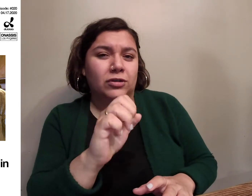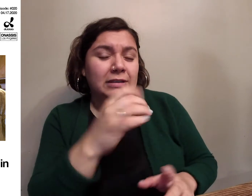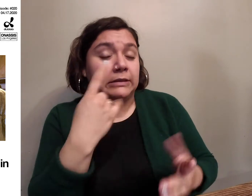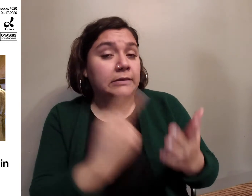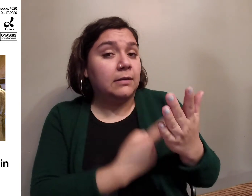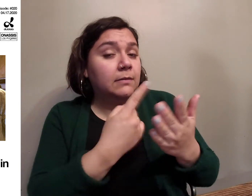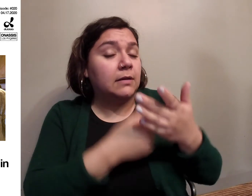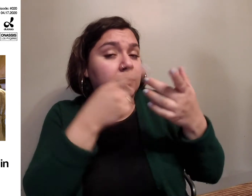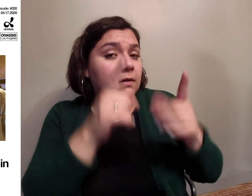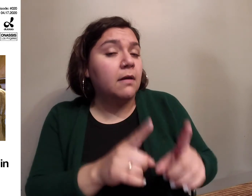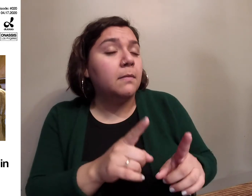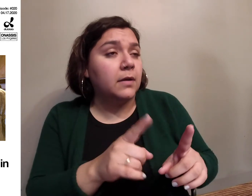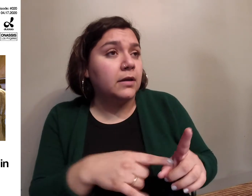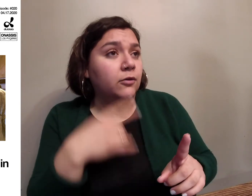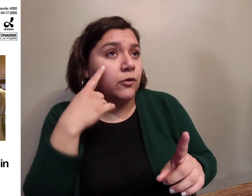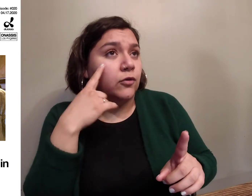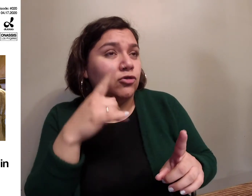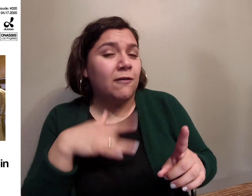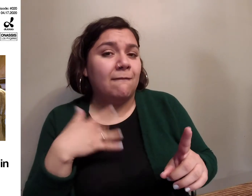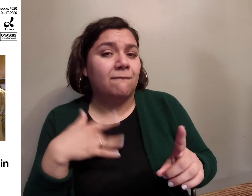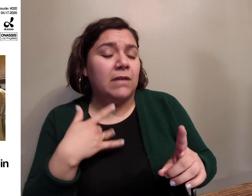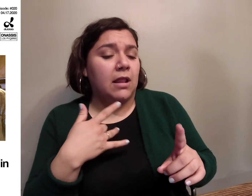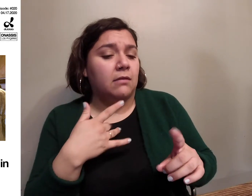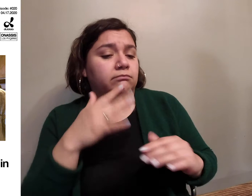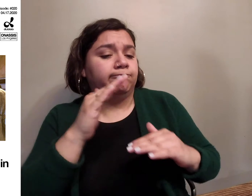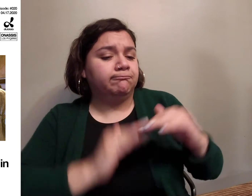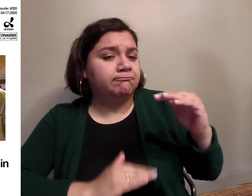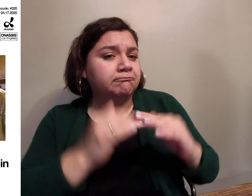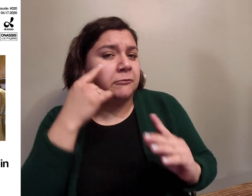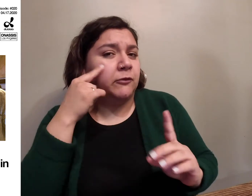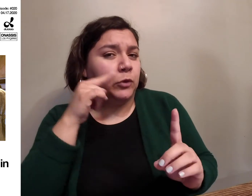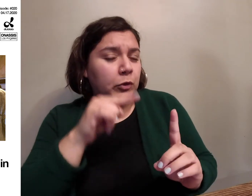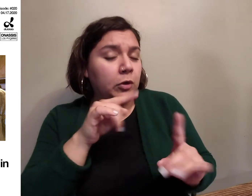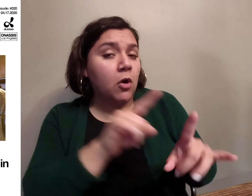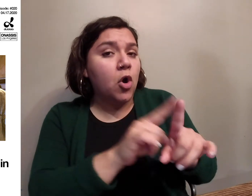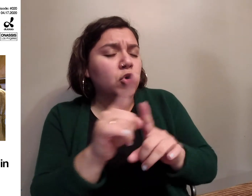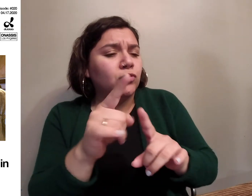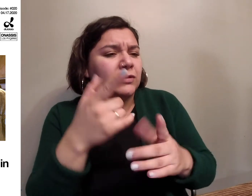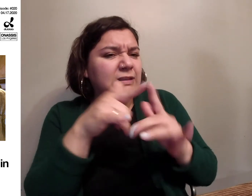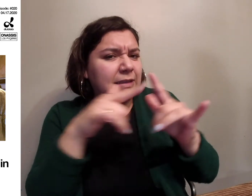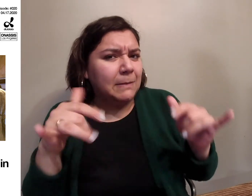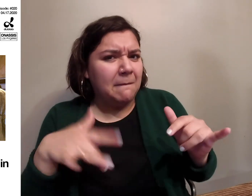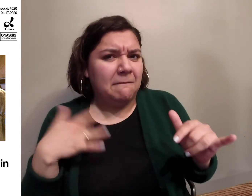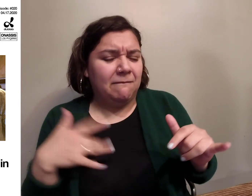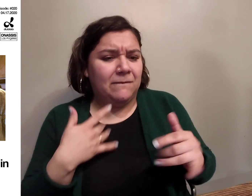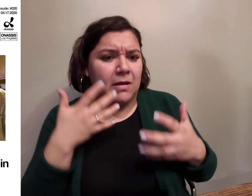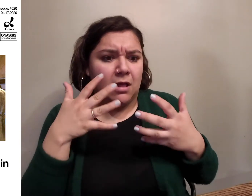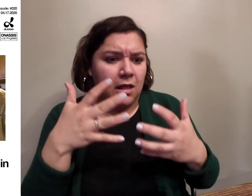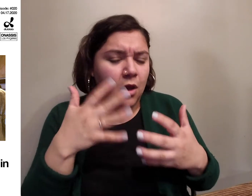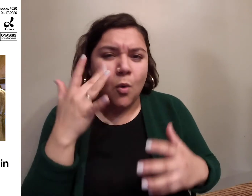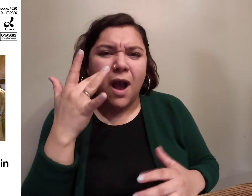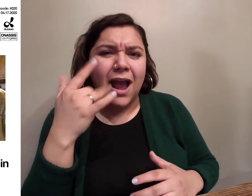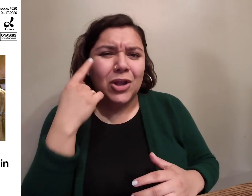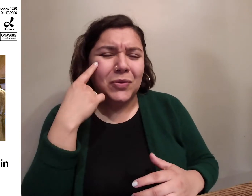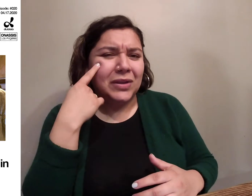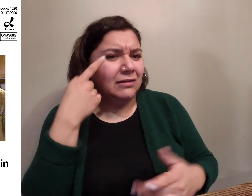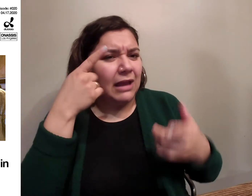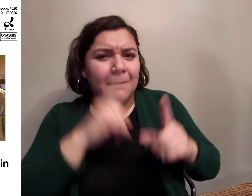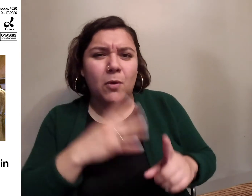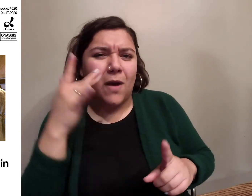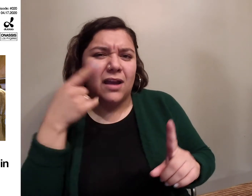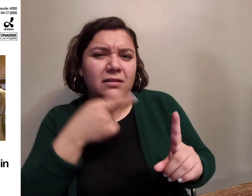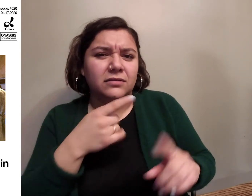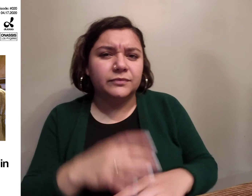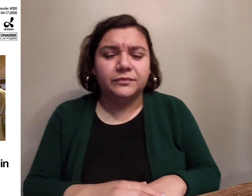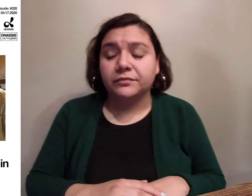you, but also it often troubled you. You wondered, why is it there? Yeah, why do